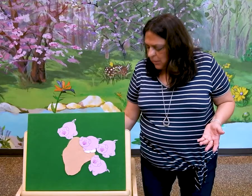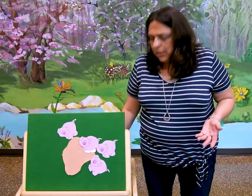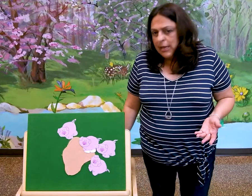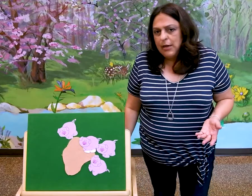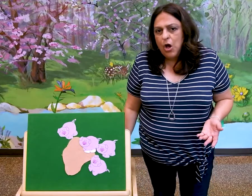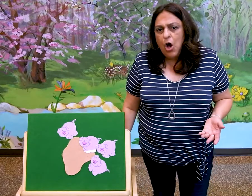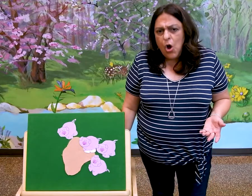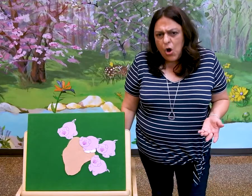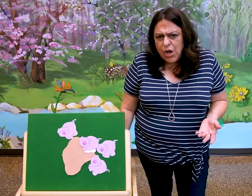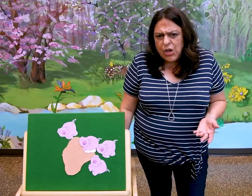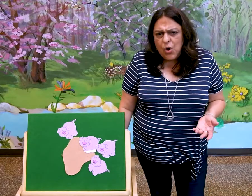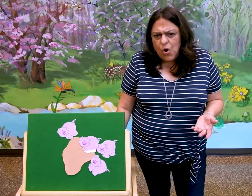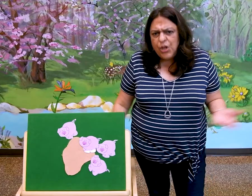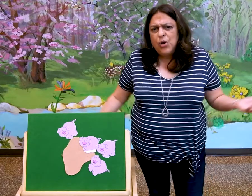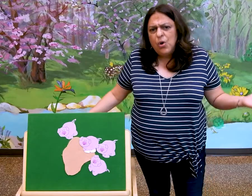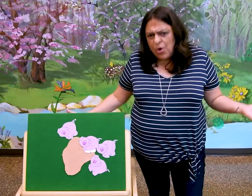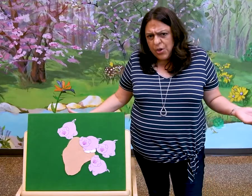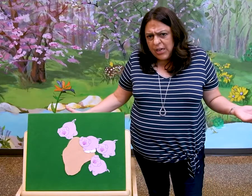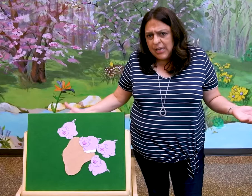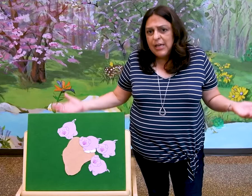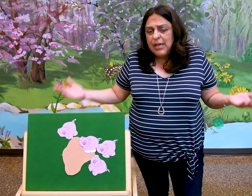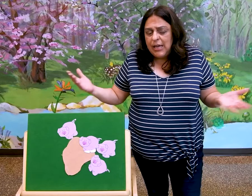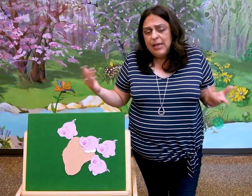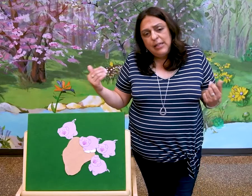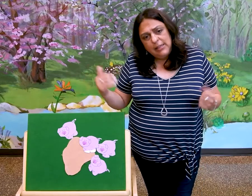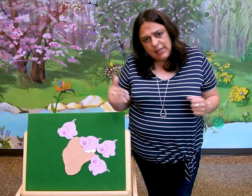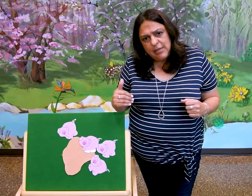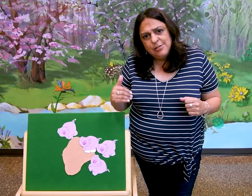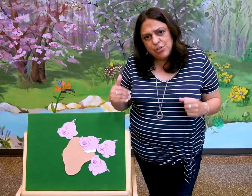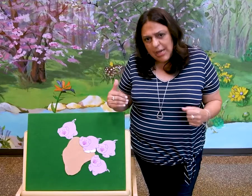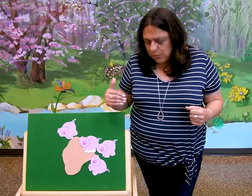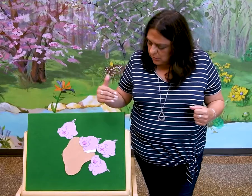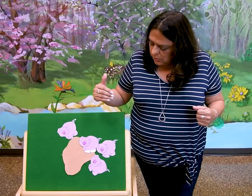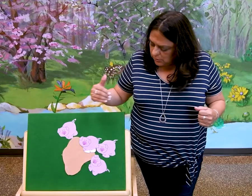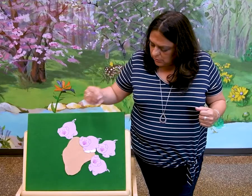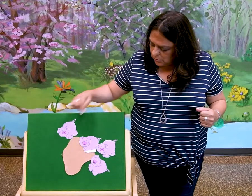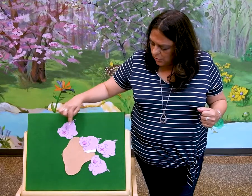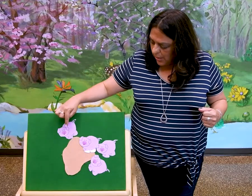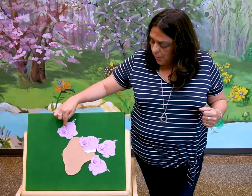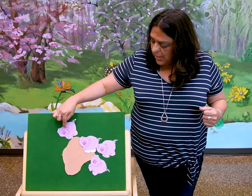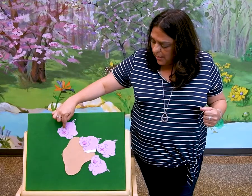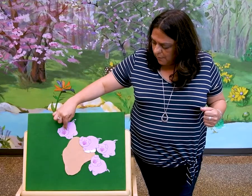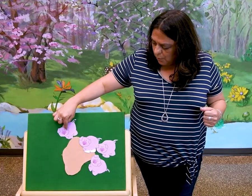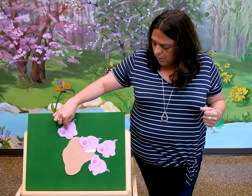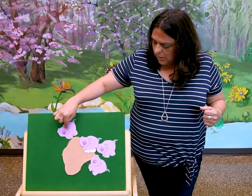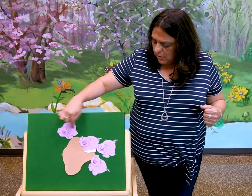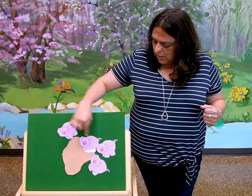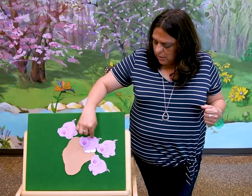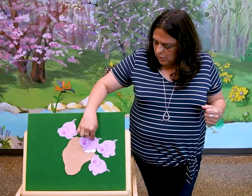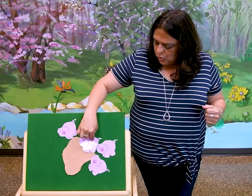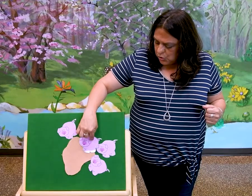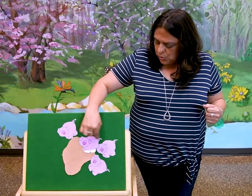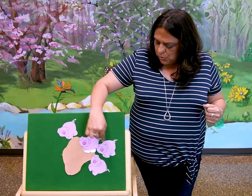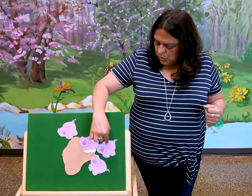and oink, oink, oink, it did shout. So now we have one, two,